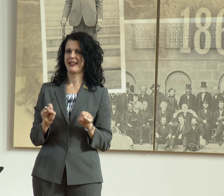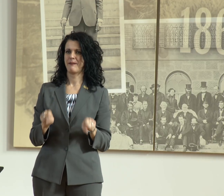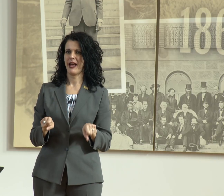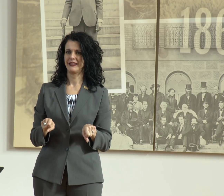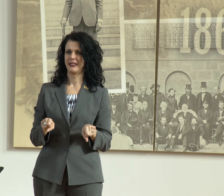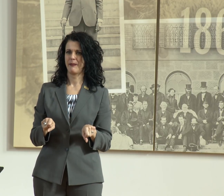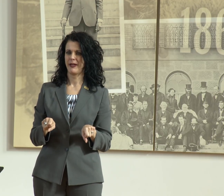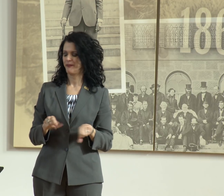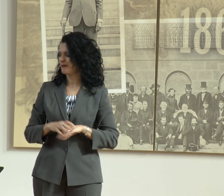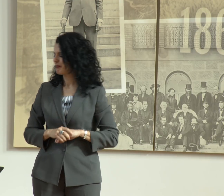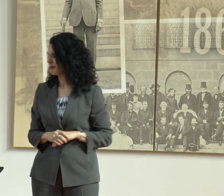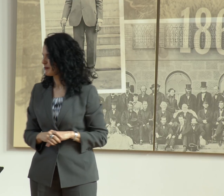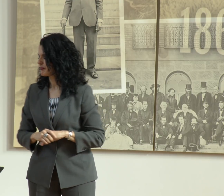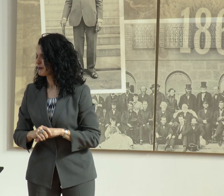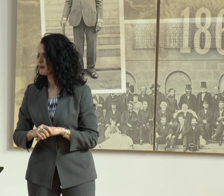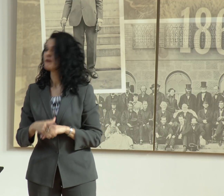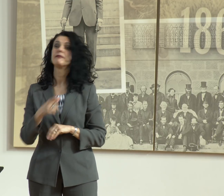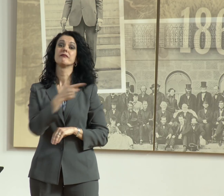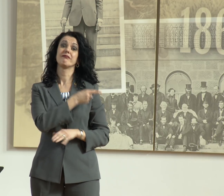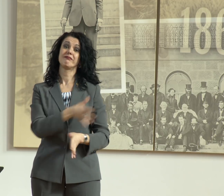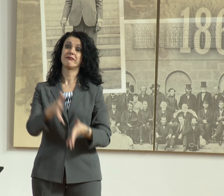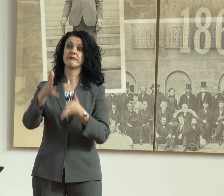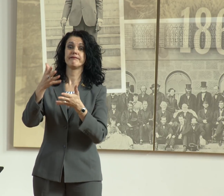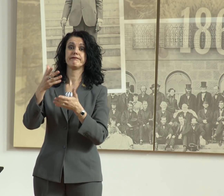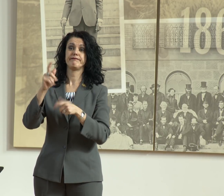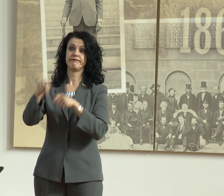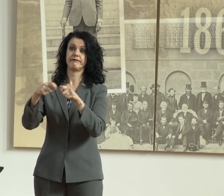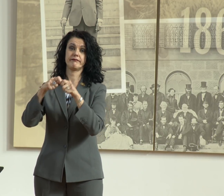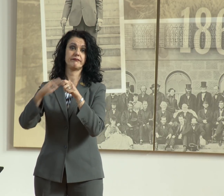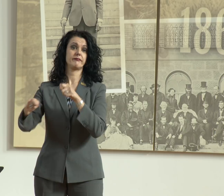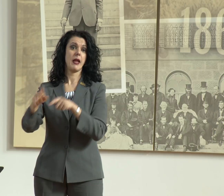And that aspiration, Bernard Bragg makes possible.